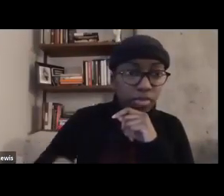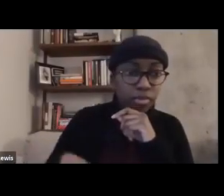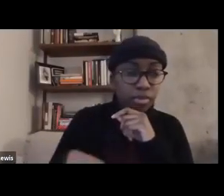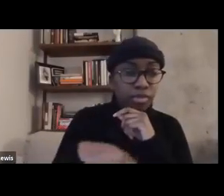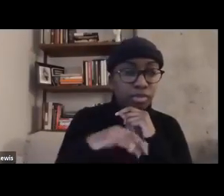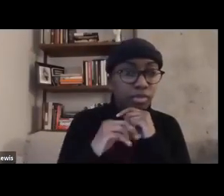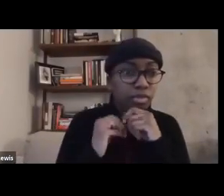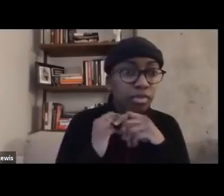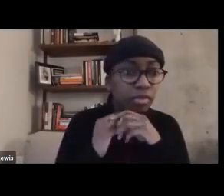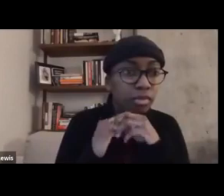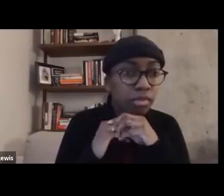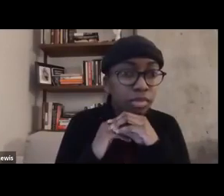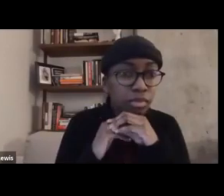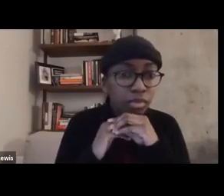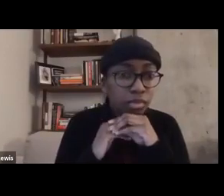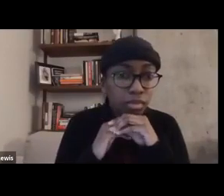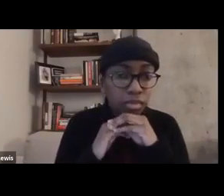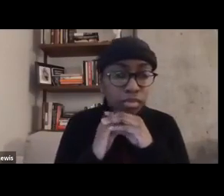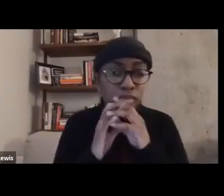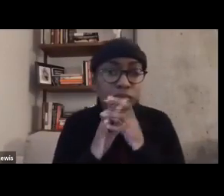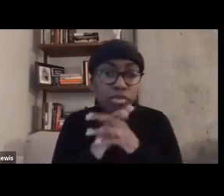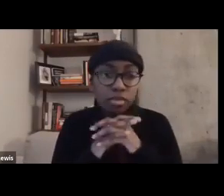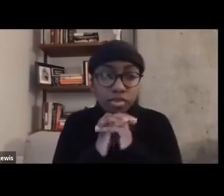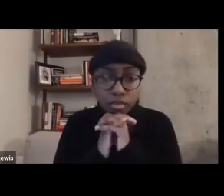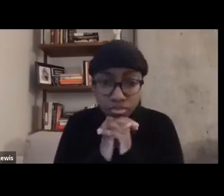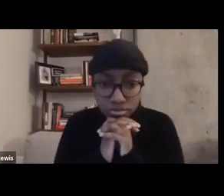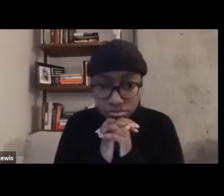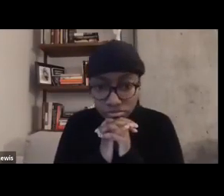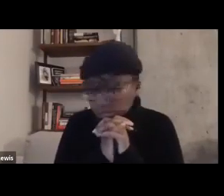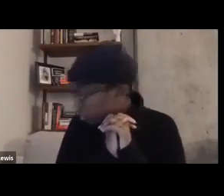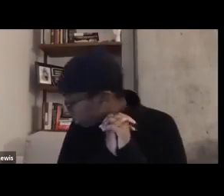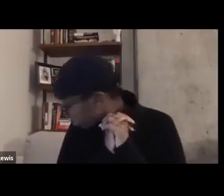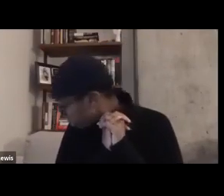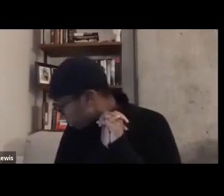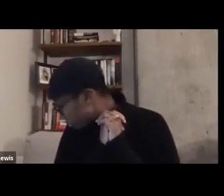All right, I'll wait for one of the interpreters.